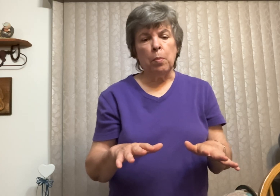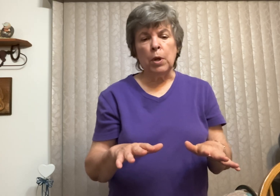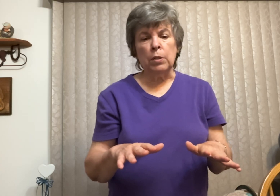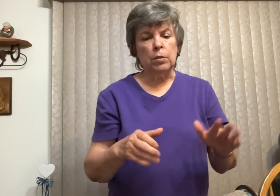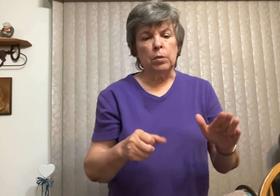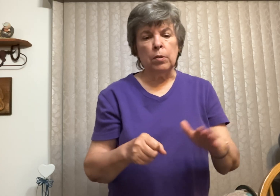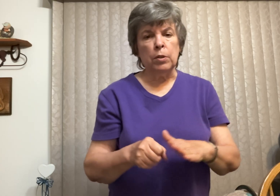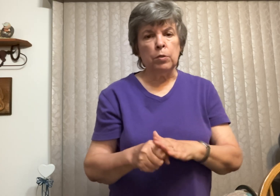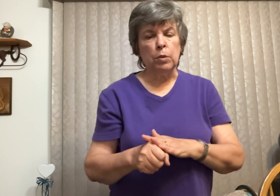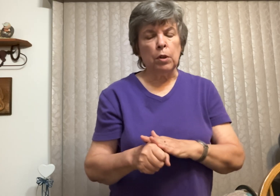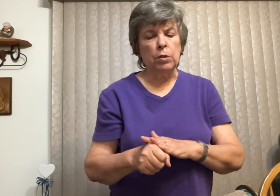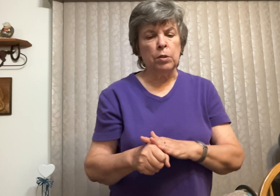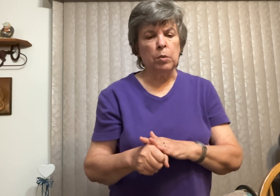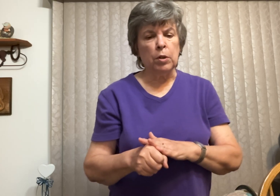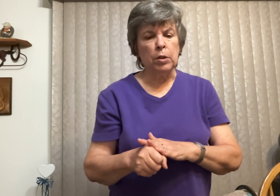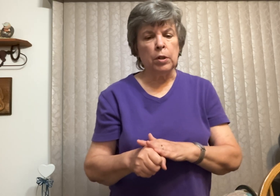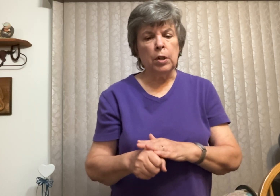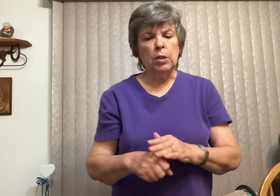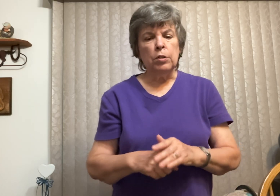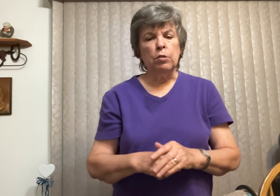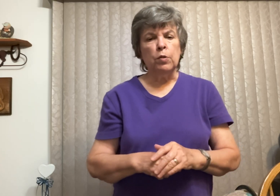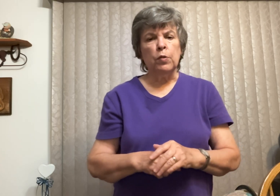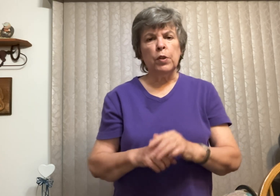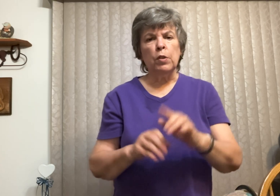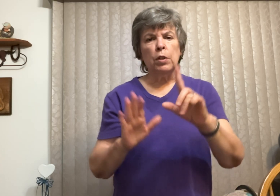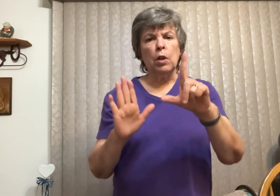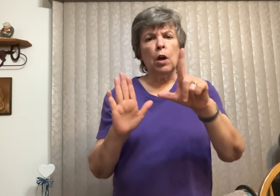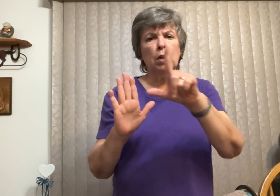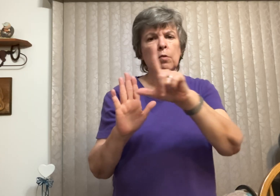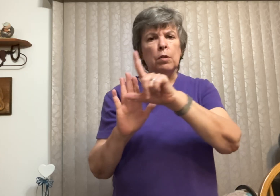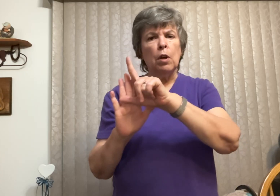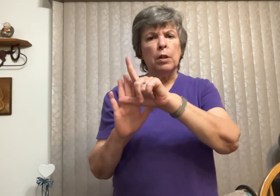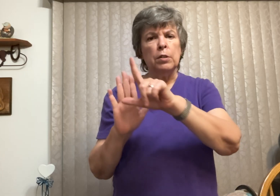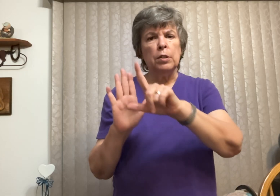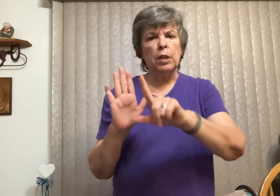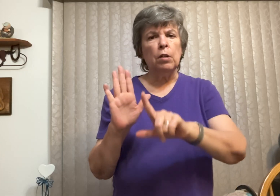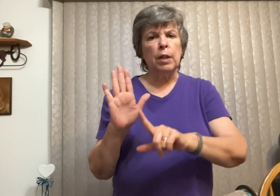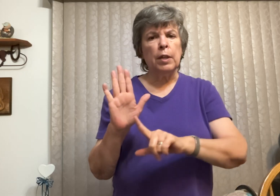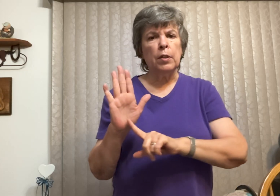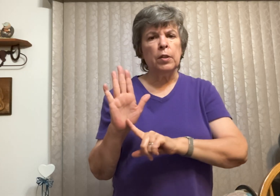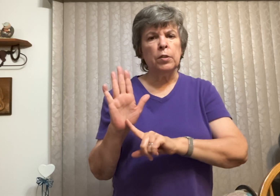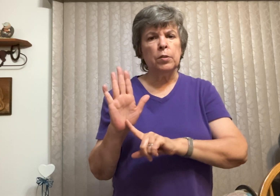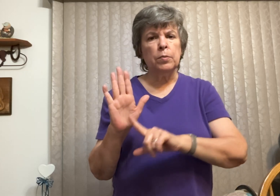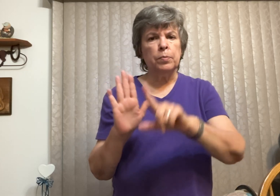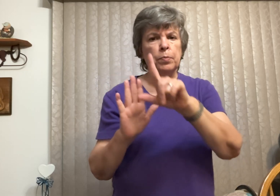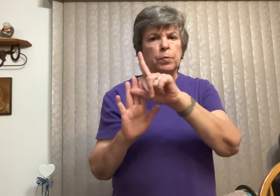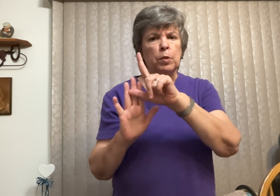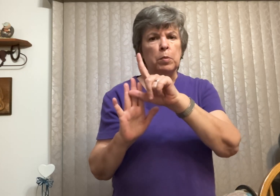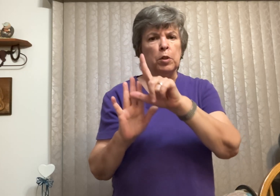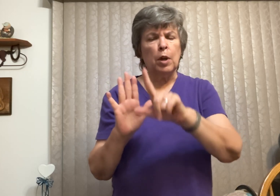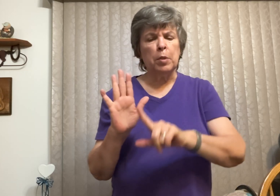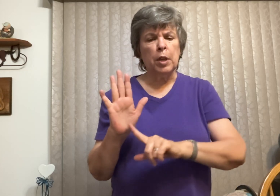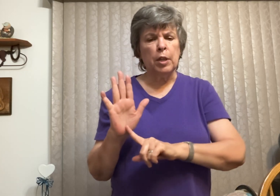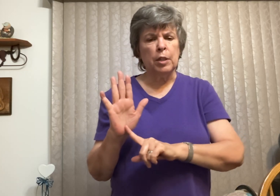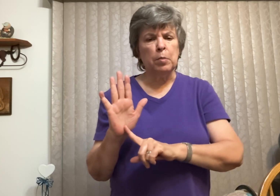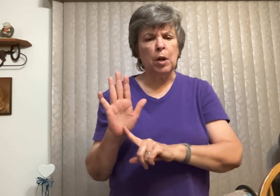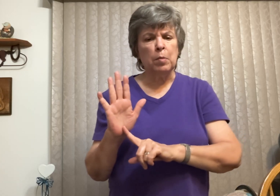but this would also work. To fulfill the law is an L like this, from the top of the hand and the bottom of the